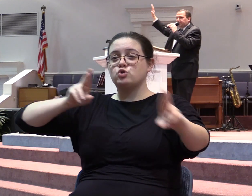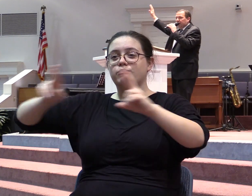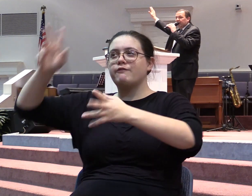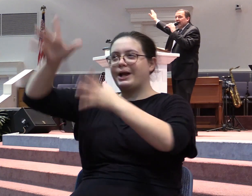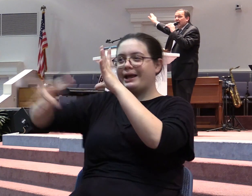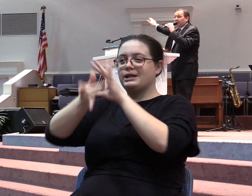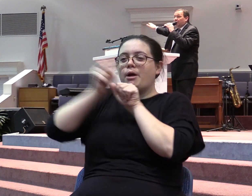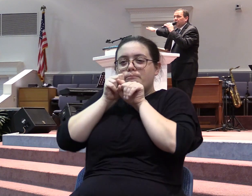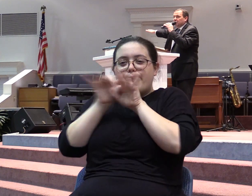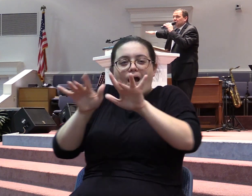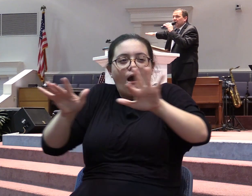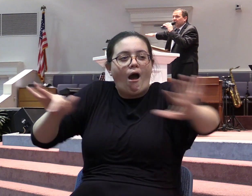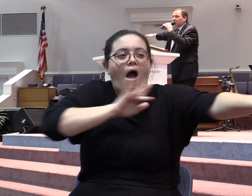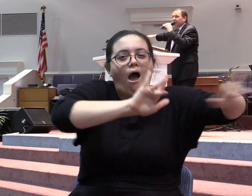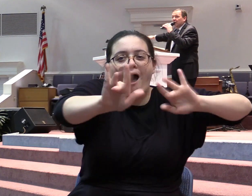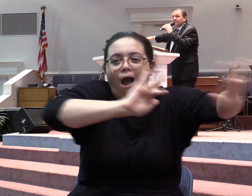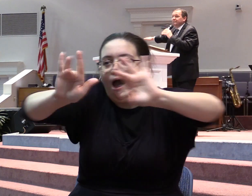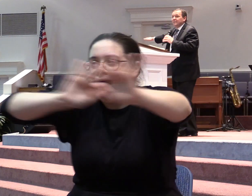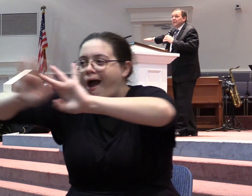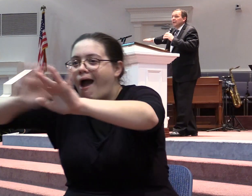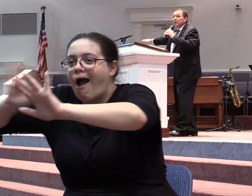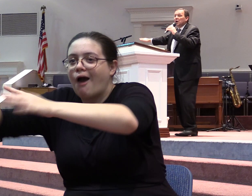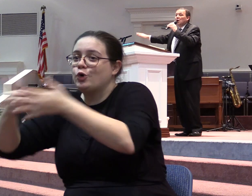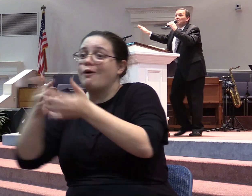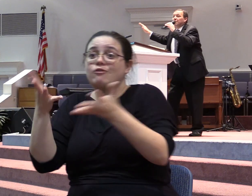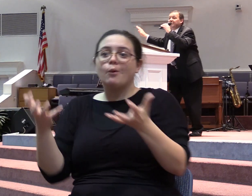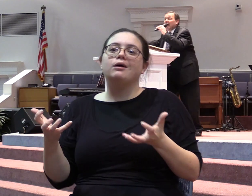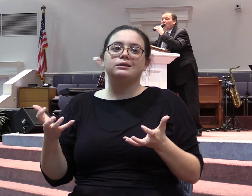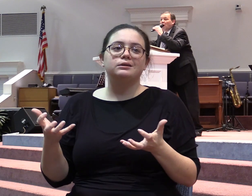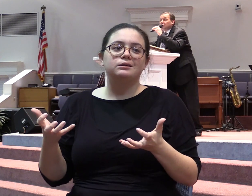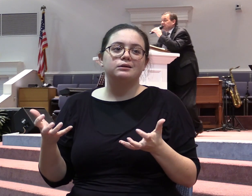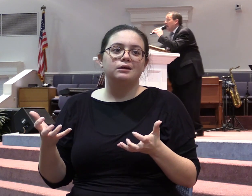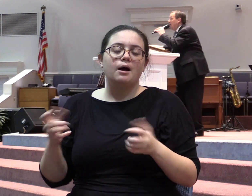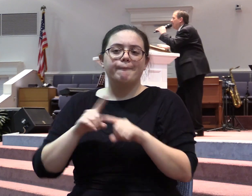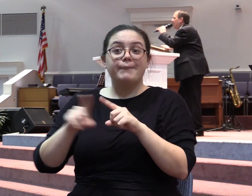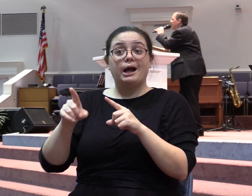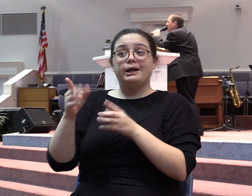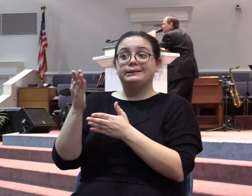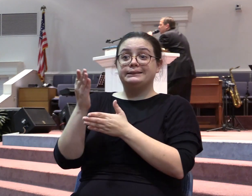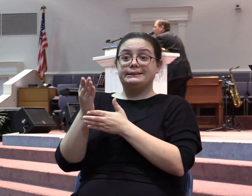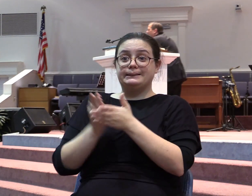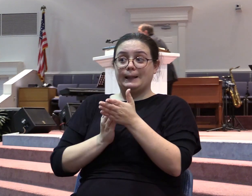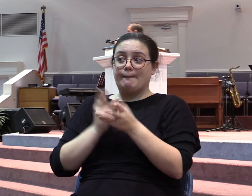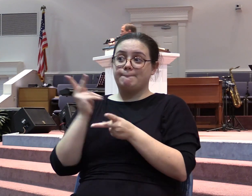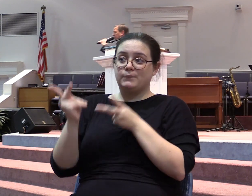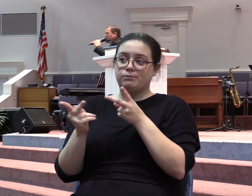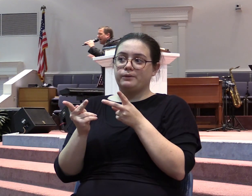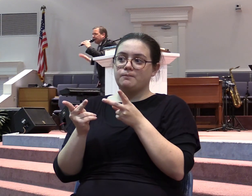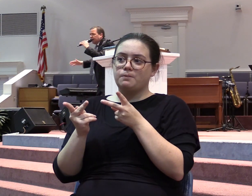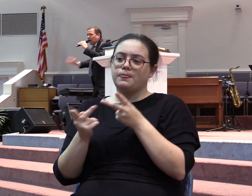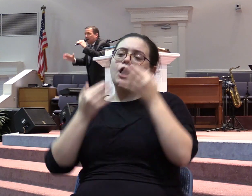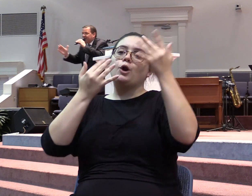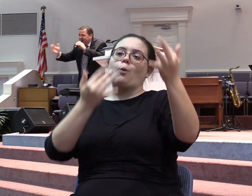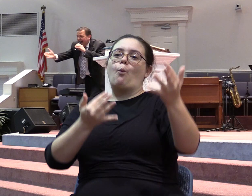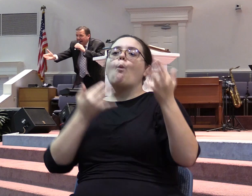His Spirit out on whosoever will. But there are some that's just waiting on somebody